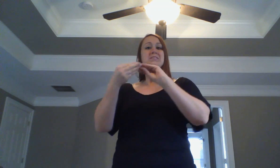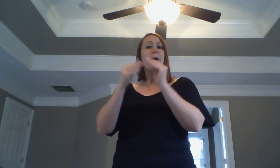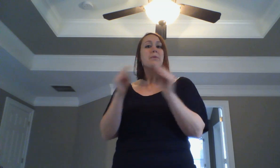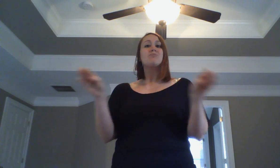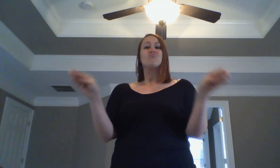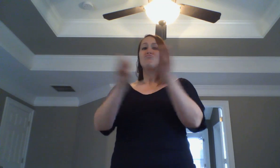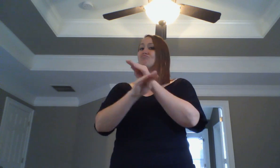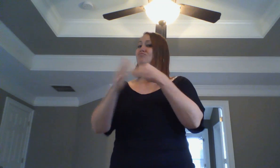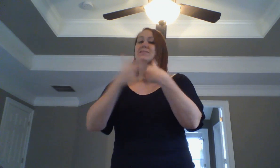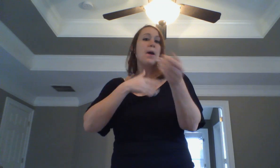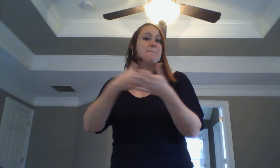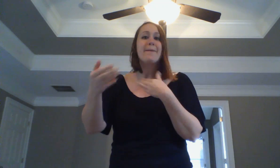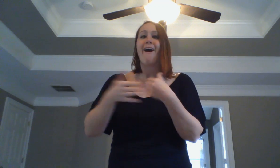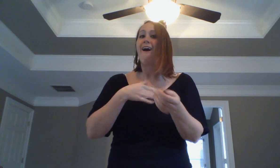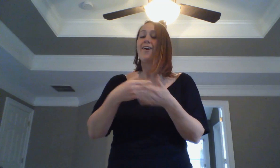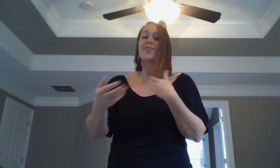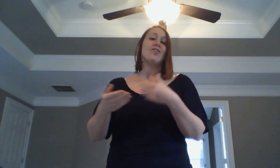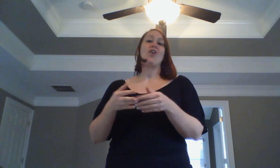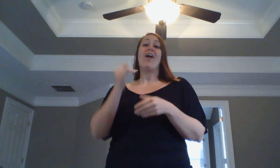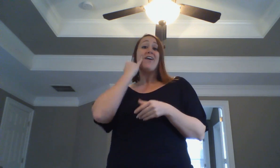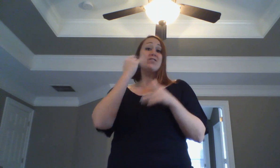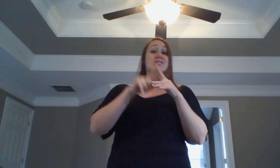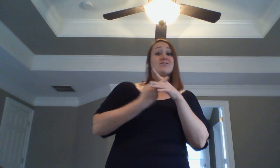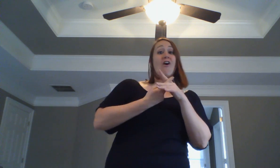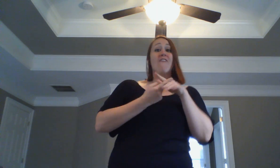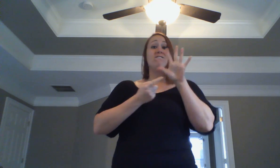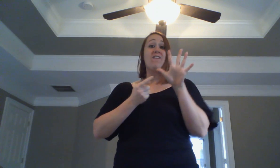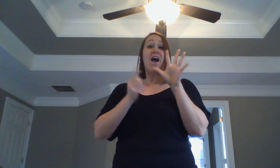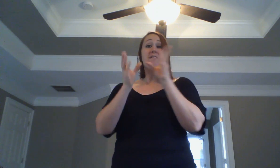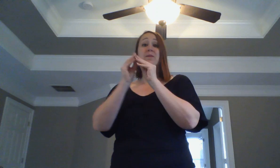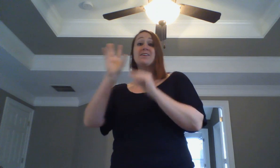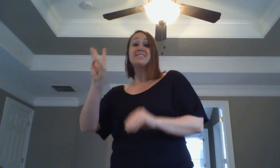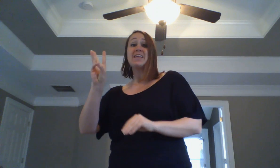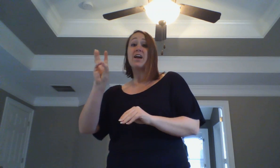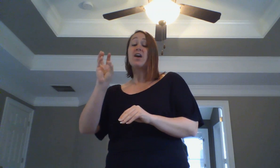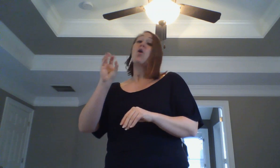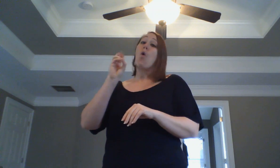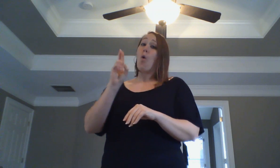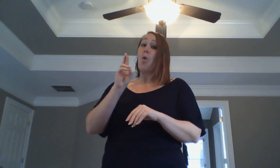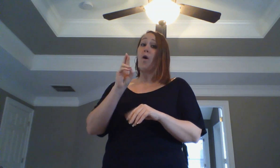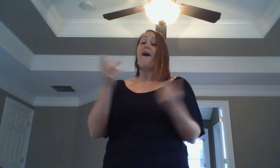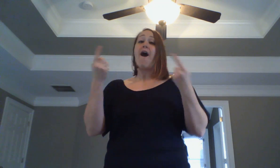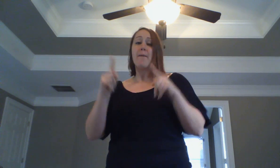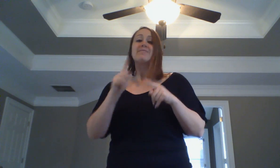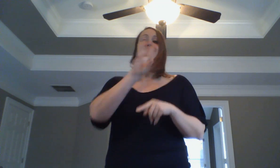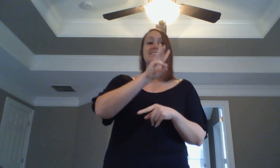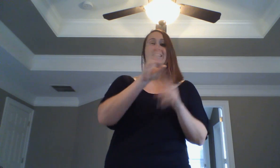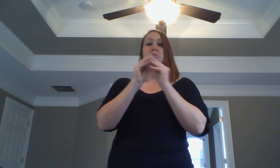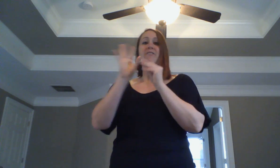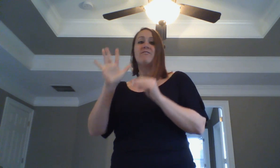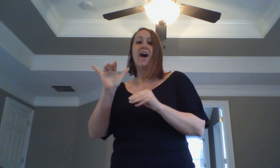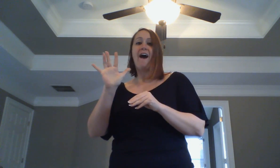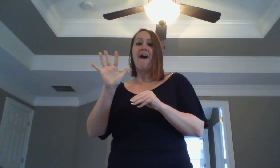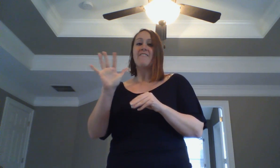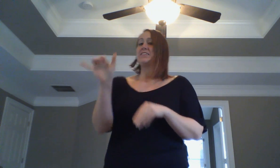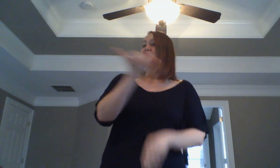it doesn't matter what order, 5 plus 6 is the same thing as 6 plus 5. And that makes sense. If I have 5 avocados and you give me